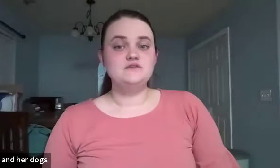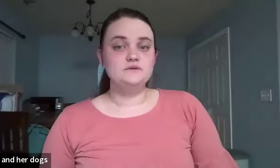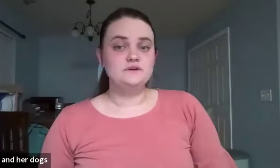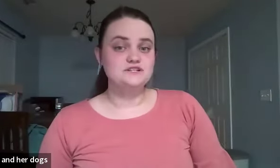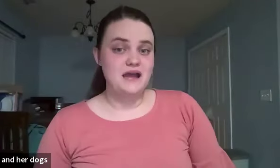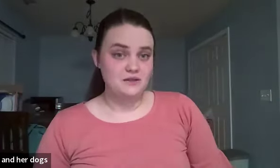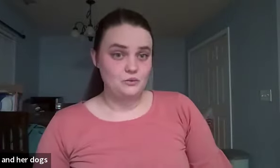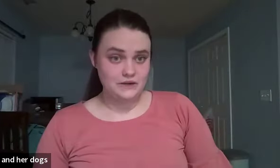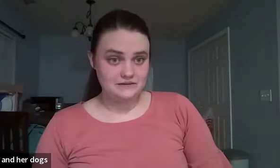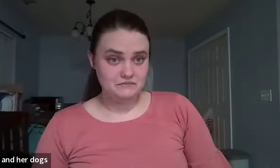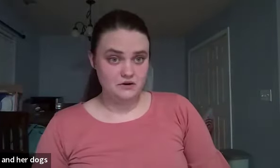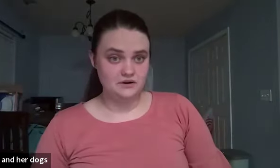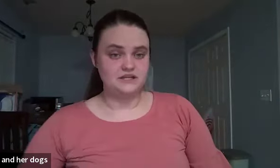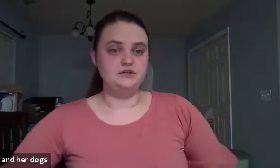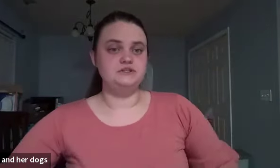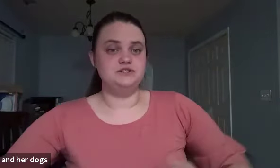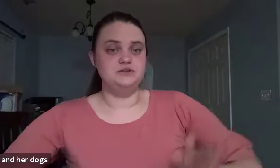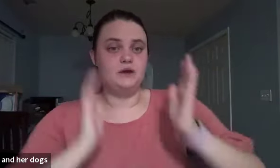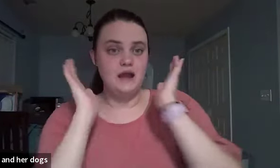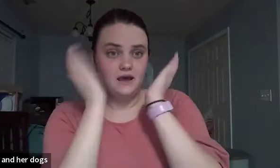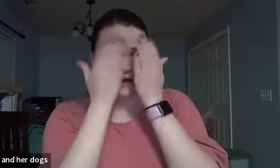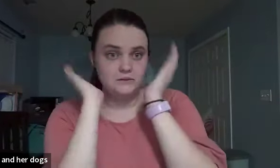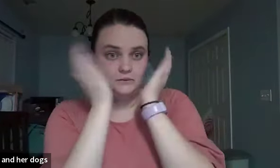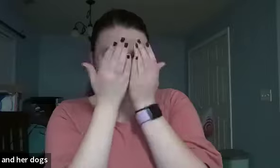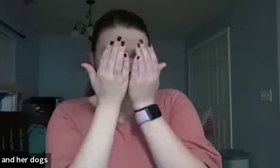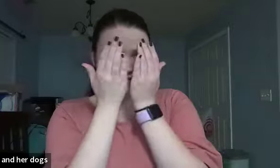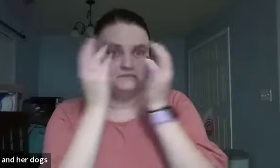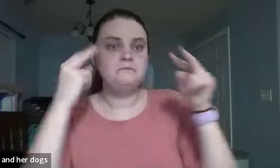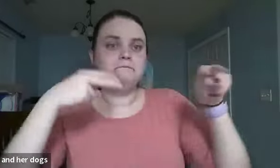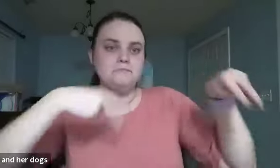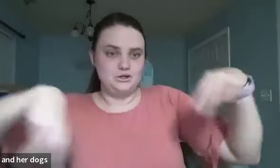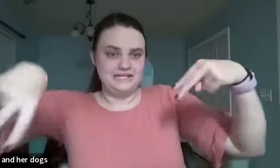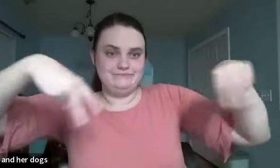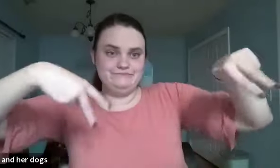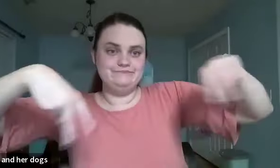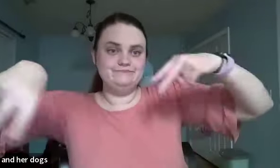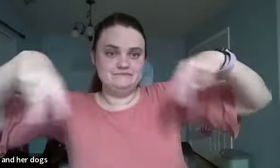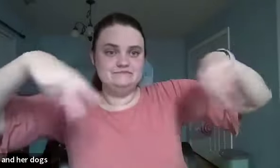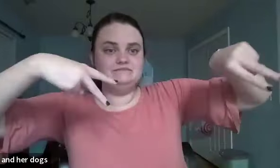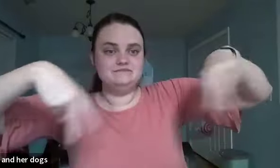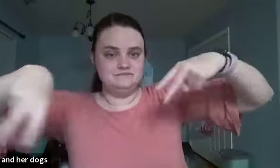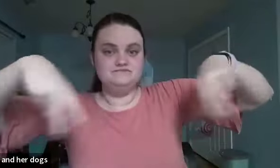So if you were going to do a Halloween party, you would do a Halloween party.